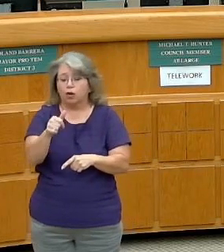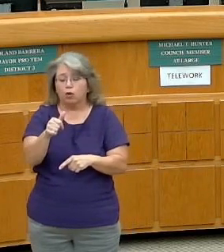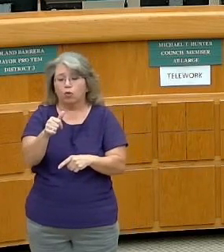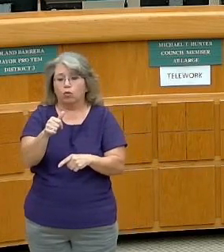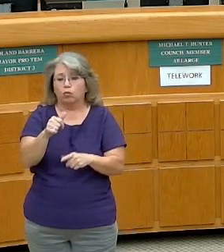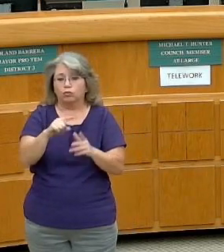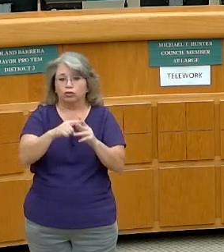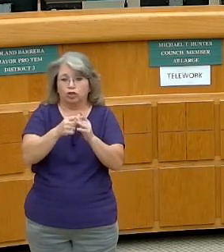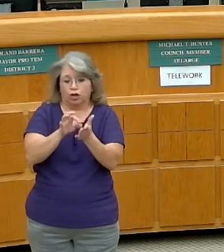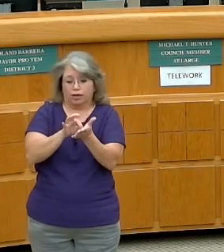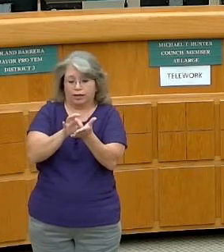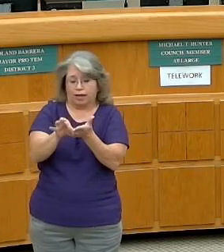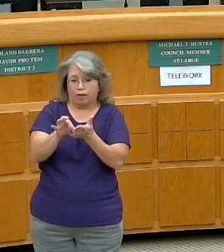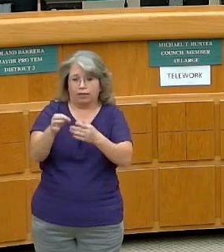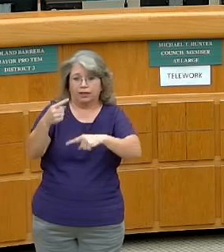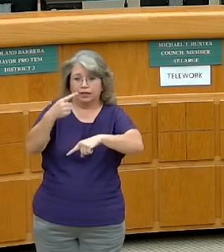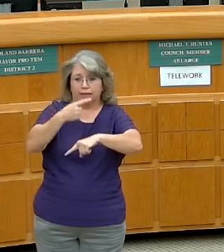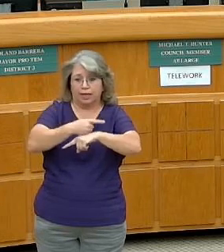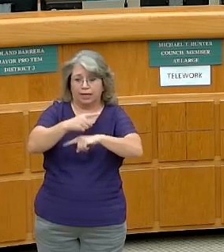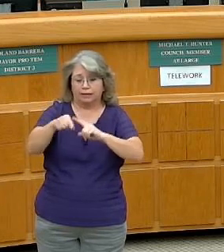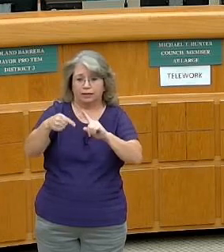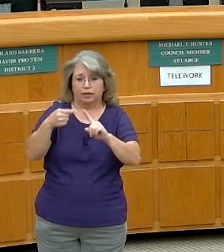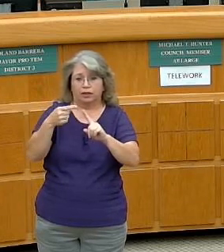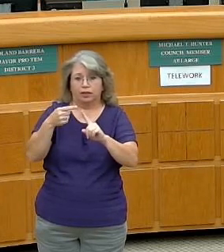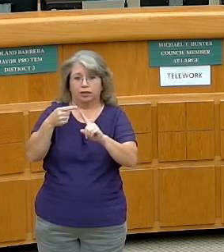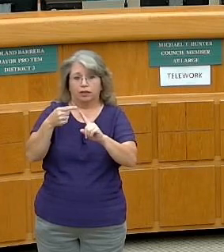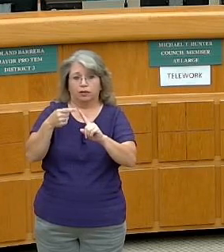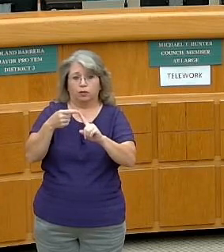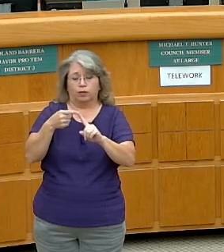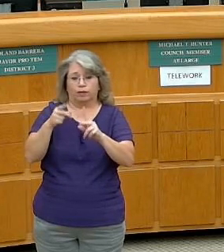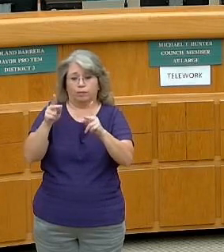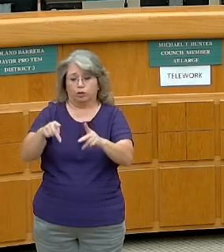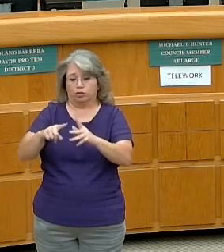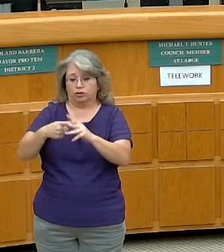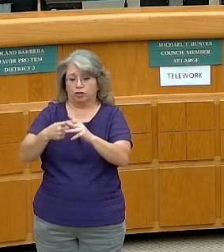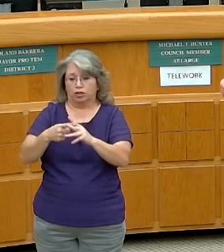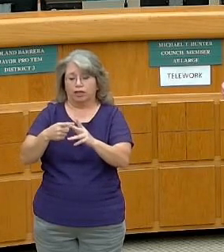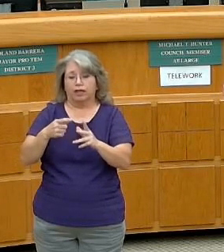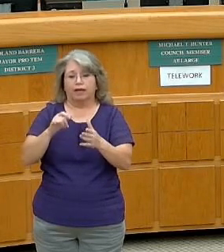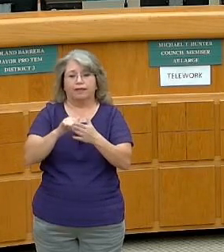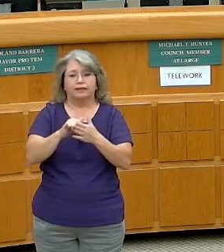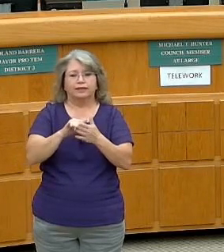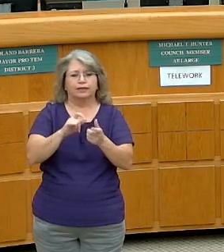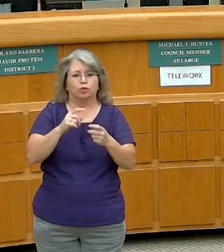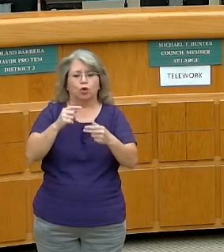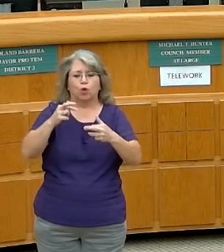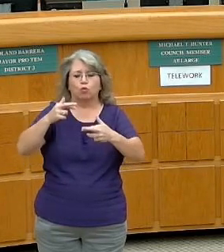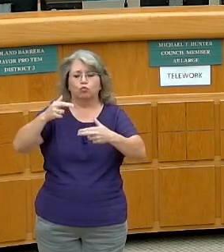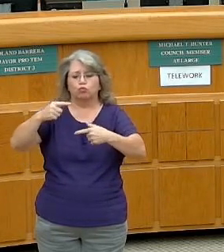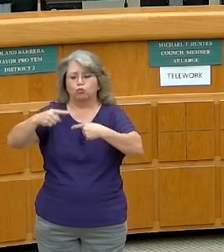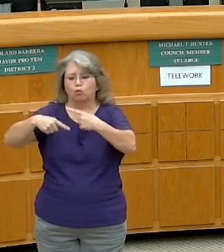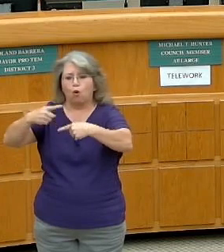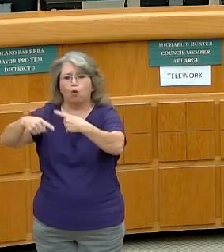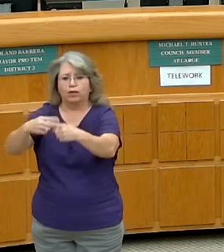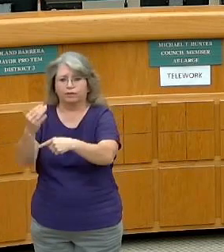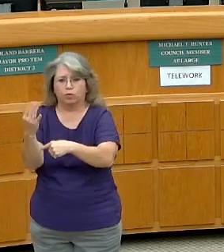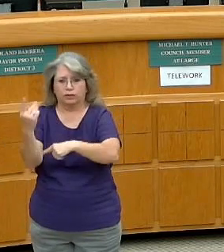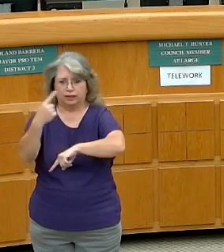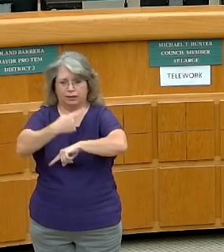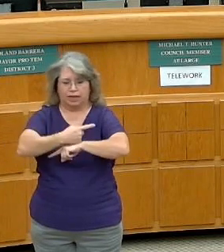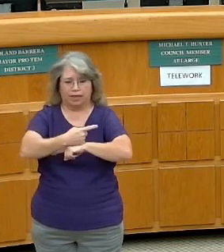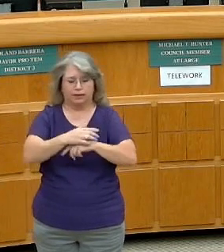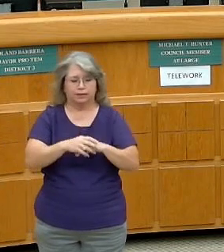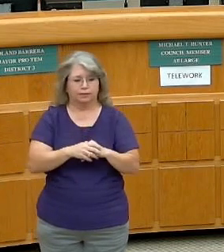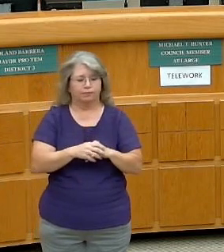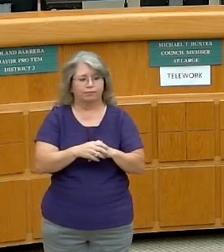started, we start counting the 14 days from the last person we found out. It's a rolling 14 days. And so